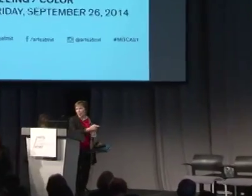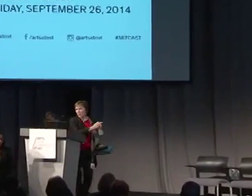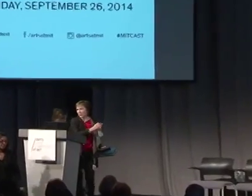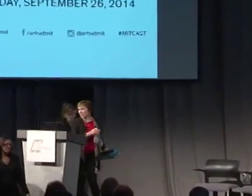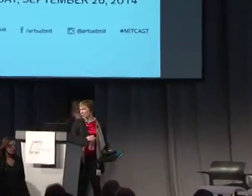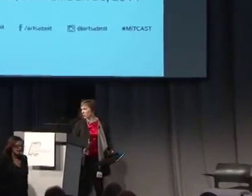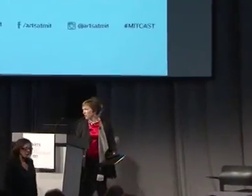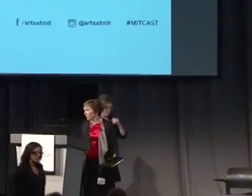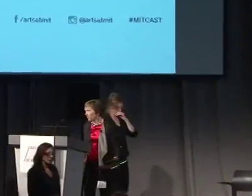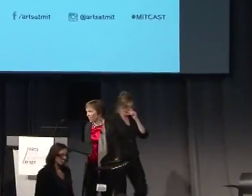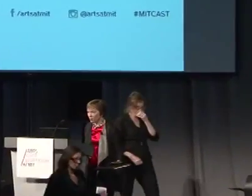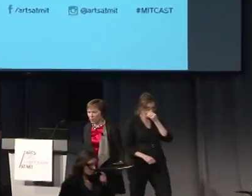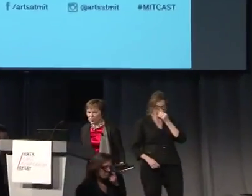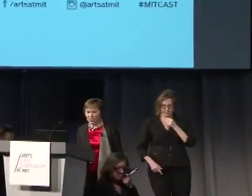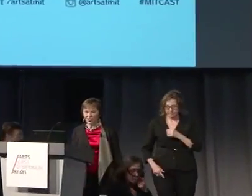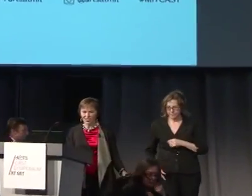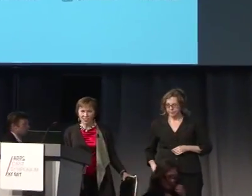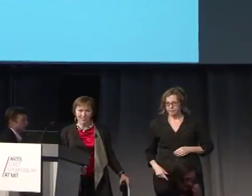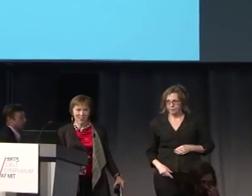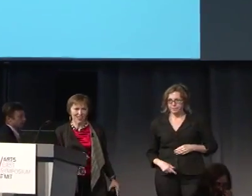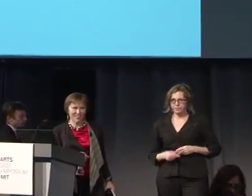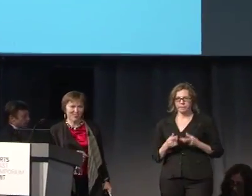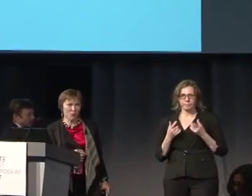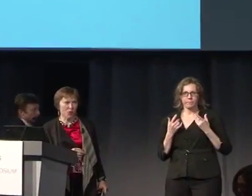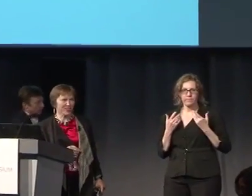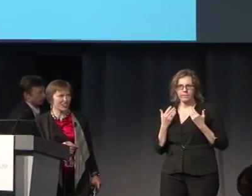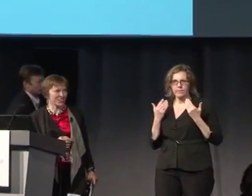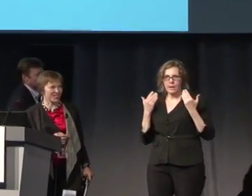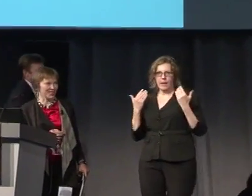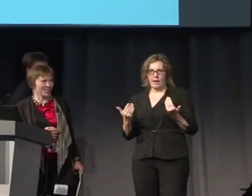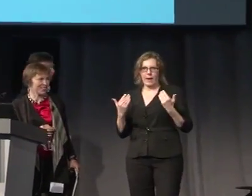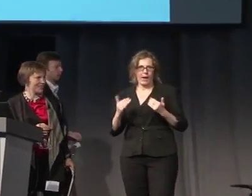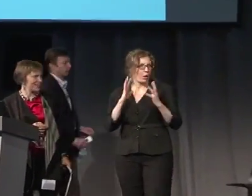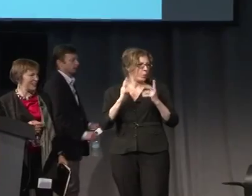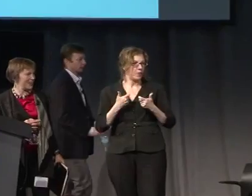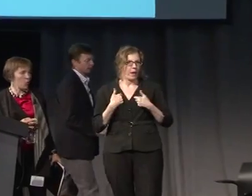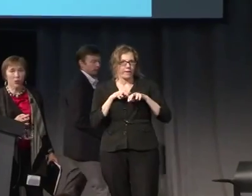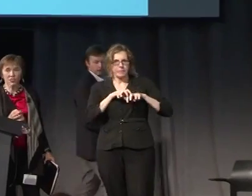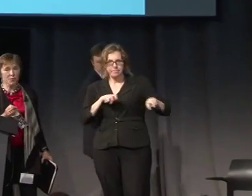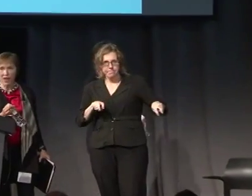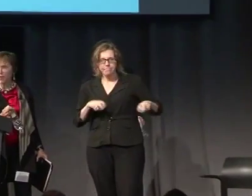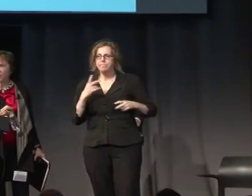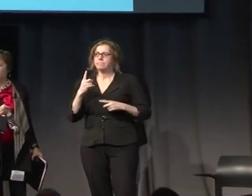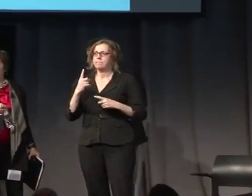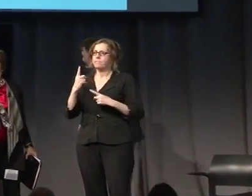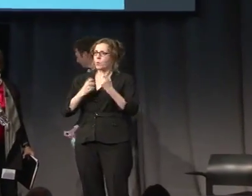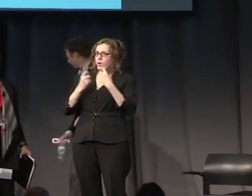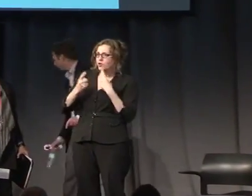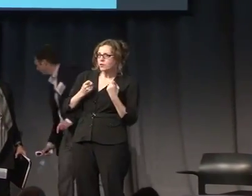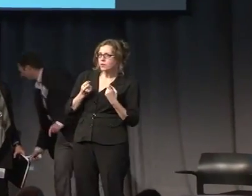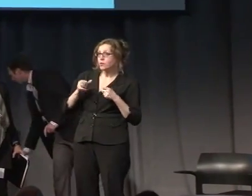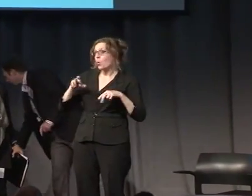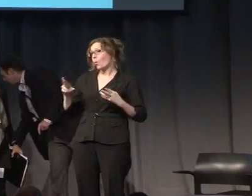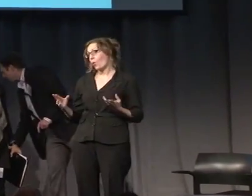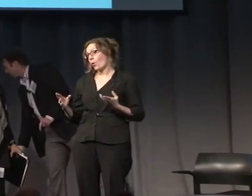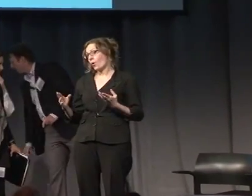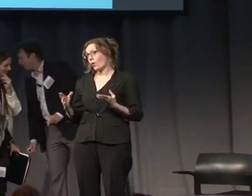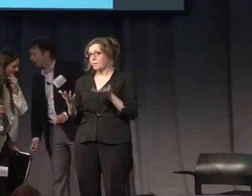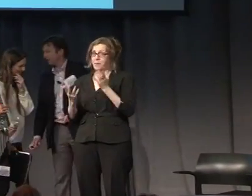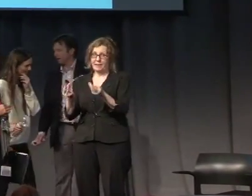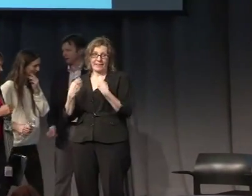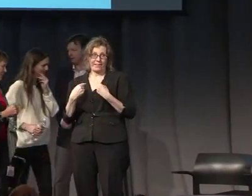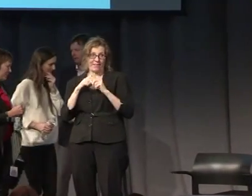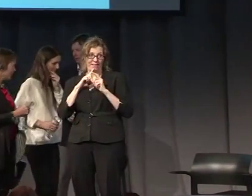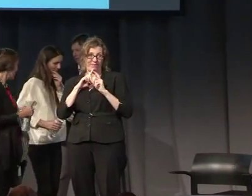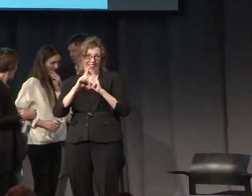We are now going to sit up here and we are going to take some questions or some answers. Maybe that's where